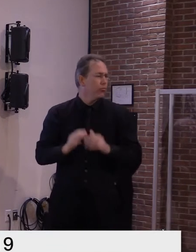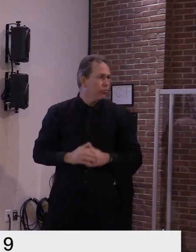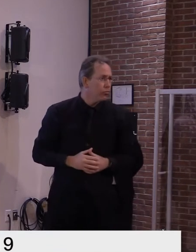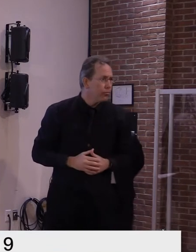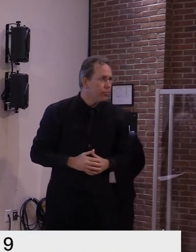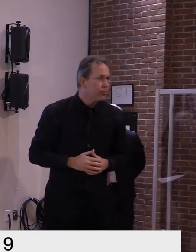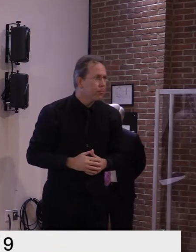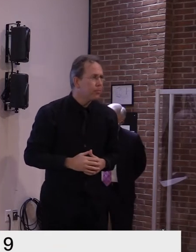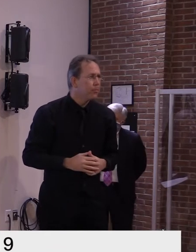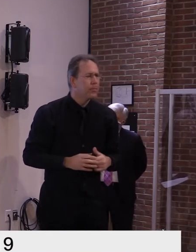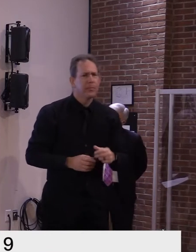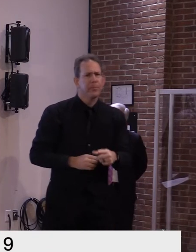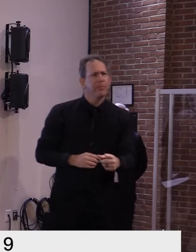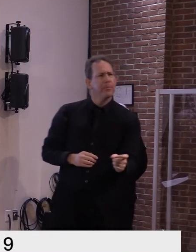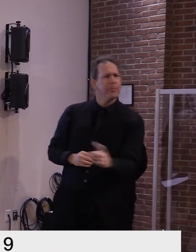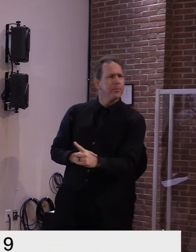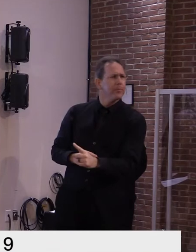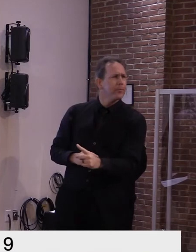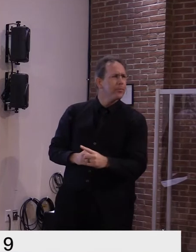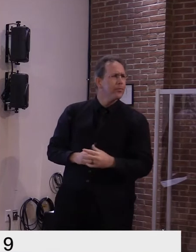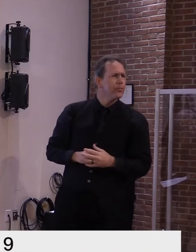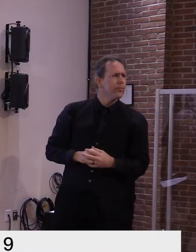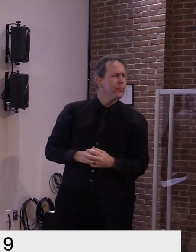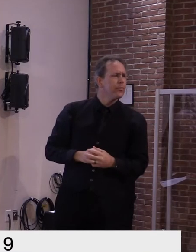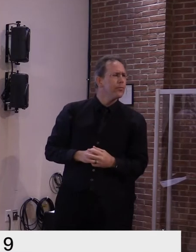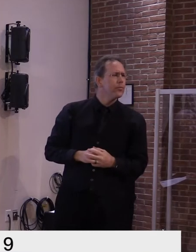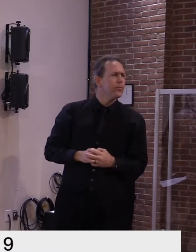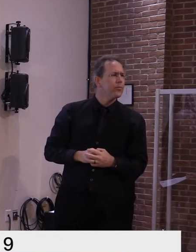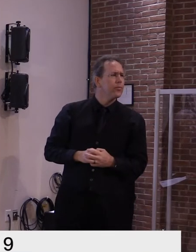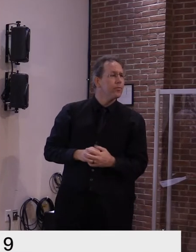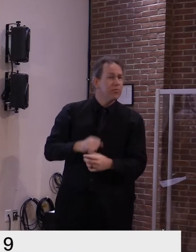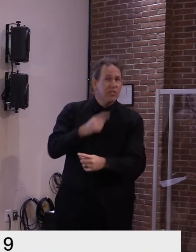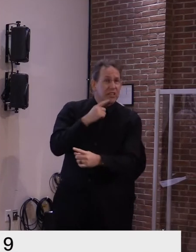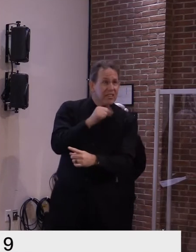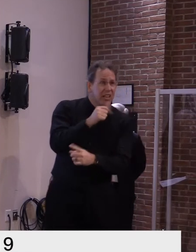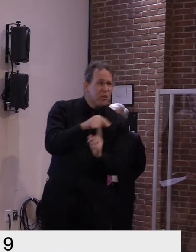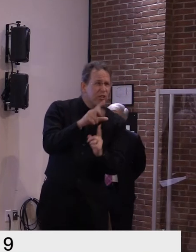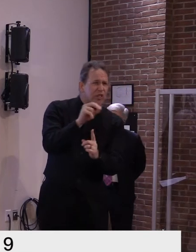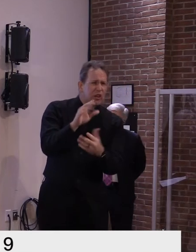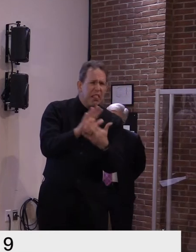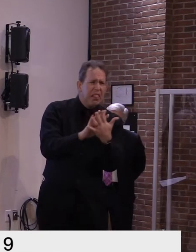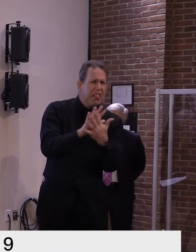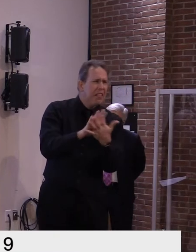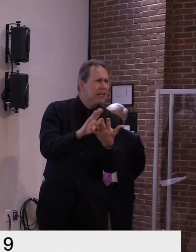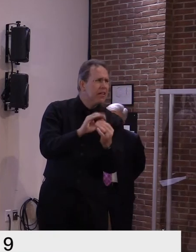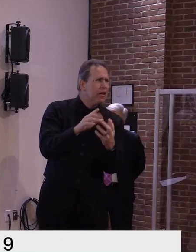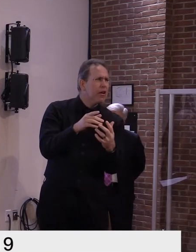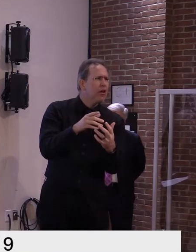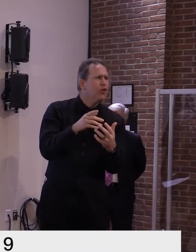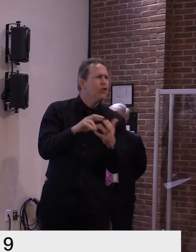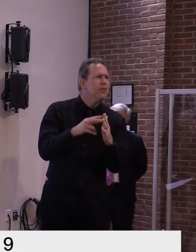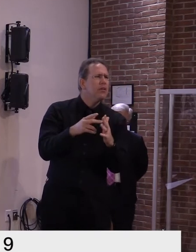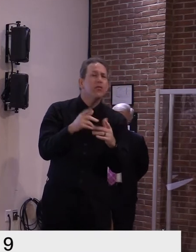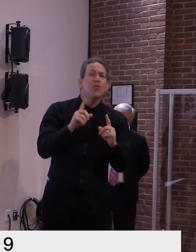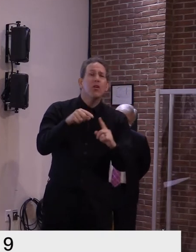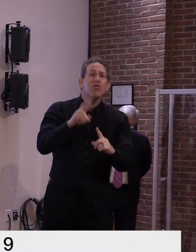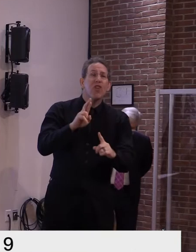Can you define a number of people? The last count I had, I think, is 8 or 9.